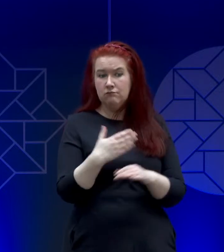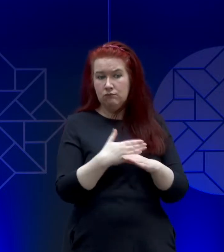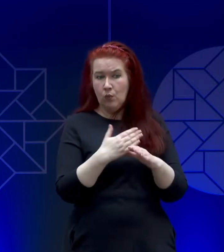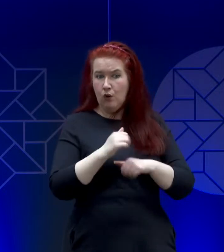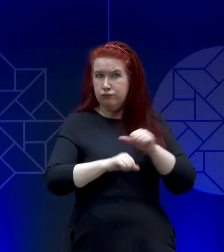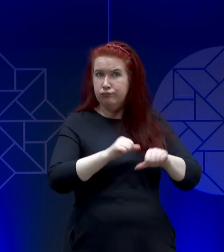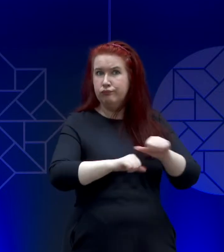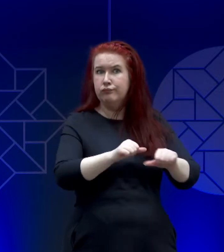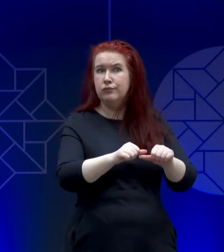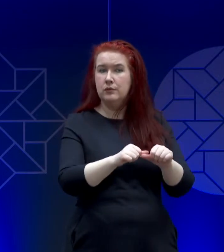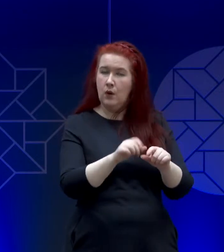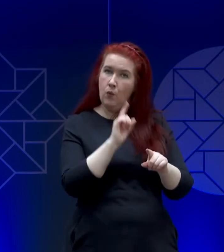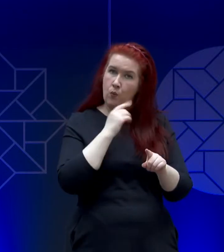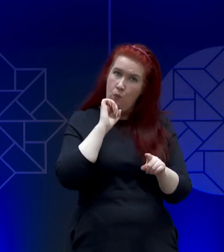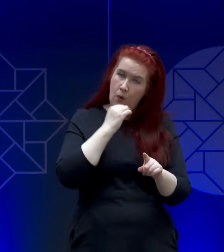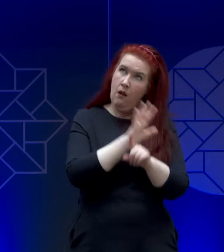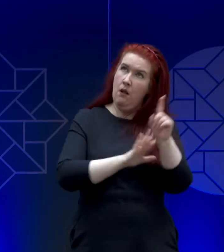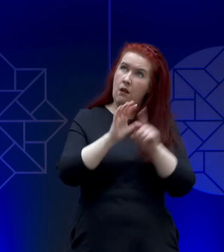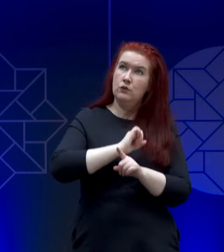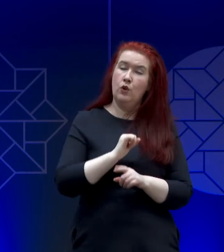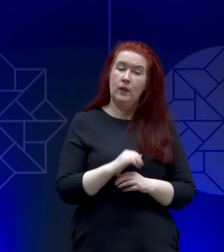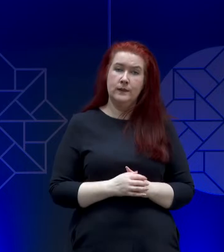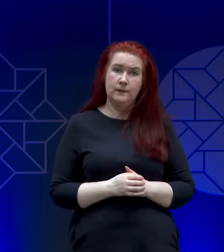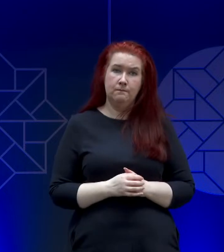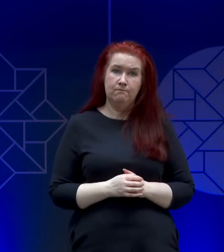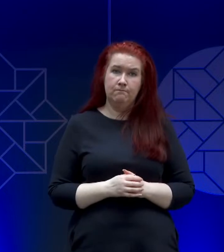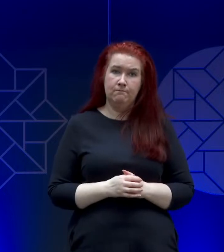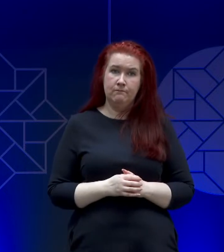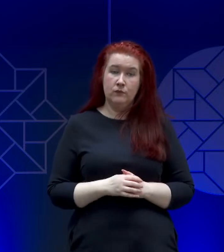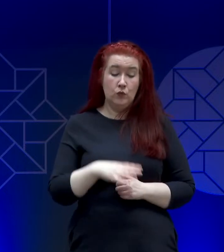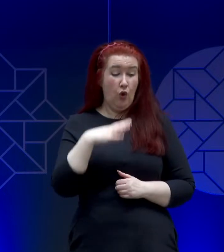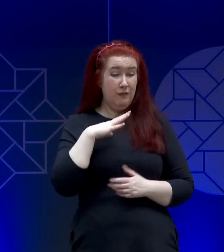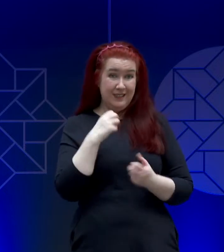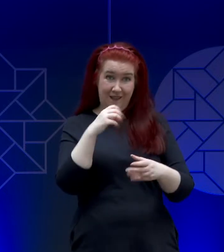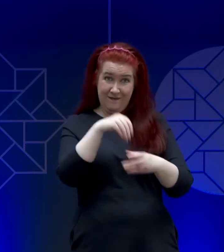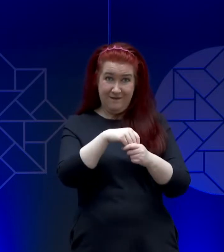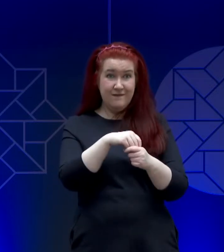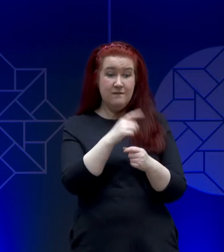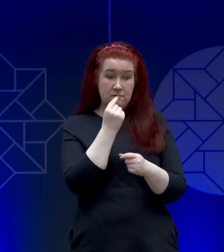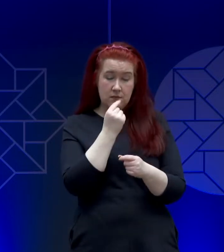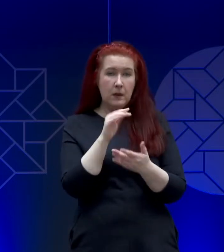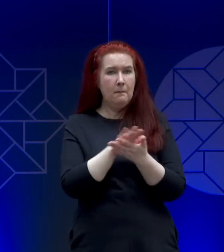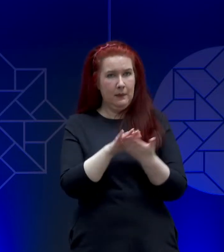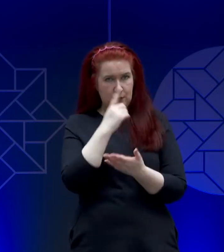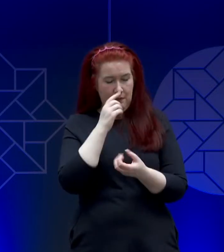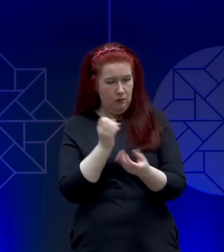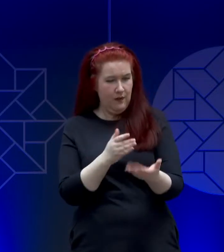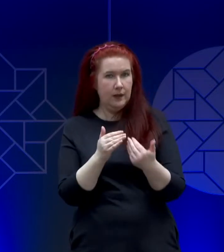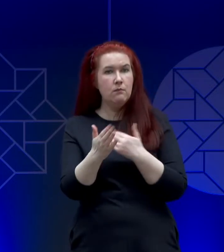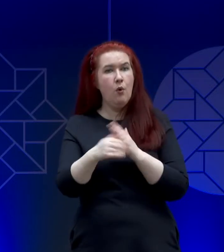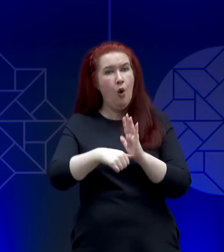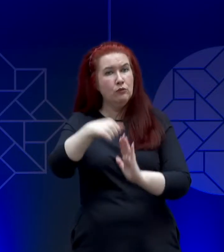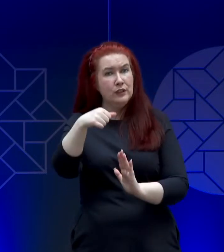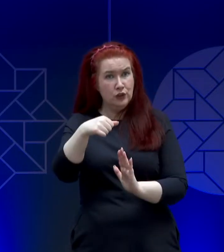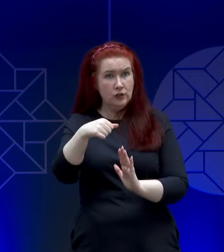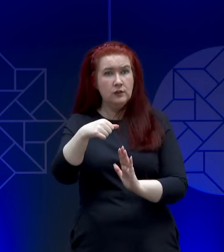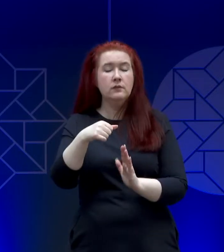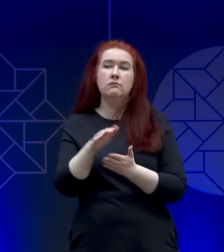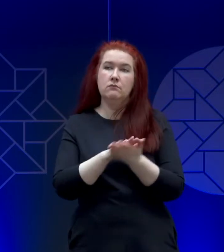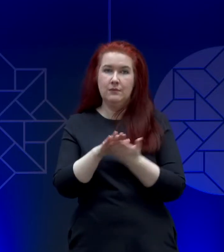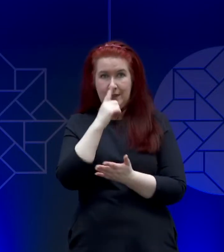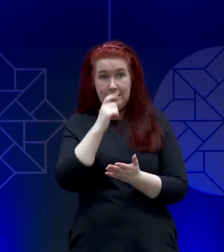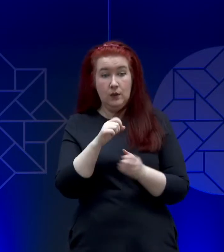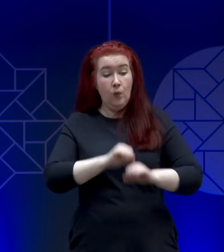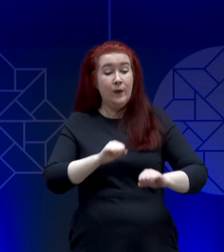out across the country. Using existing capacity, more operations will be delivered, enabling us to deliver